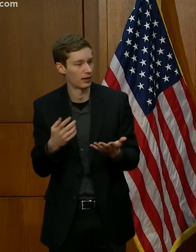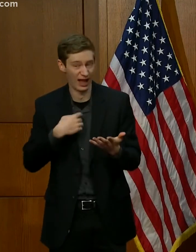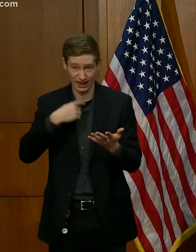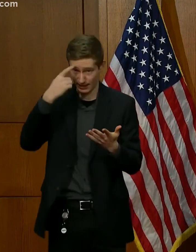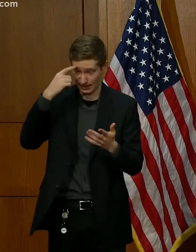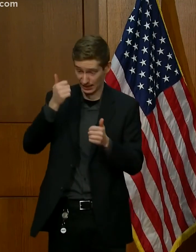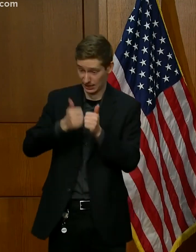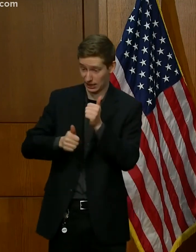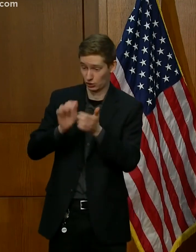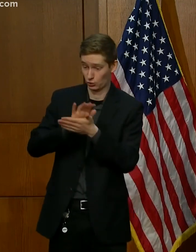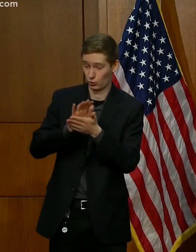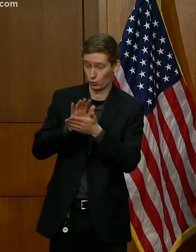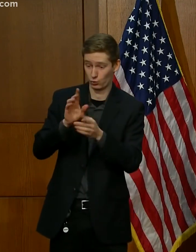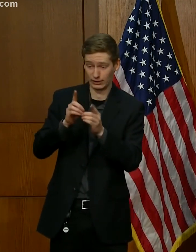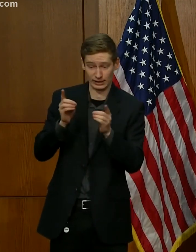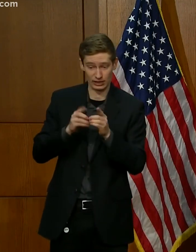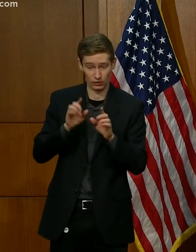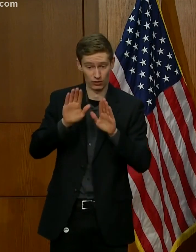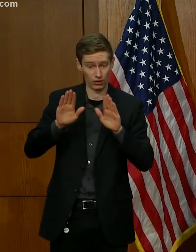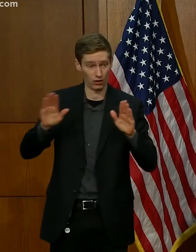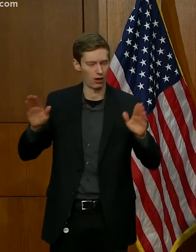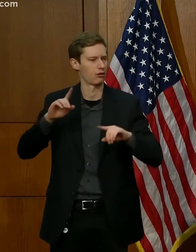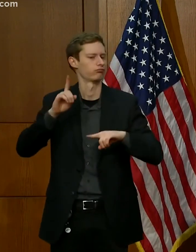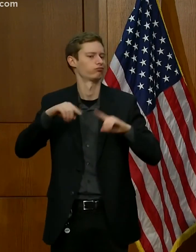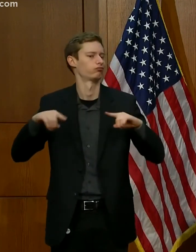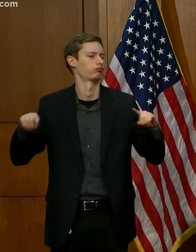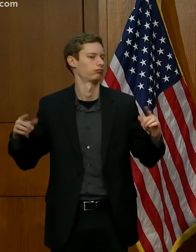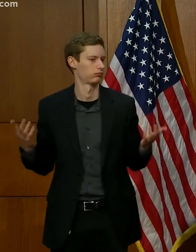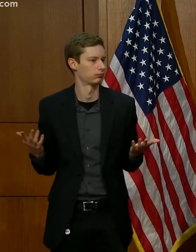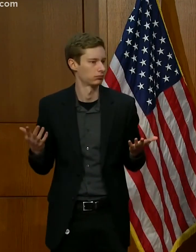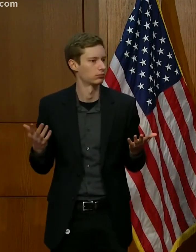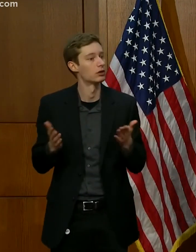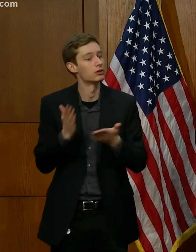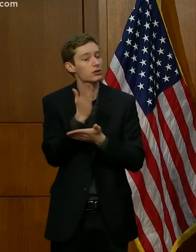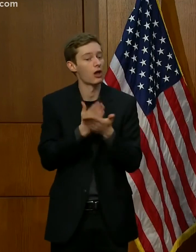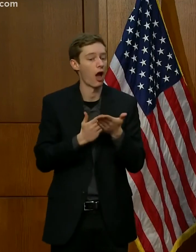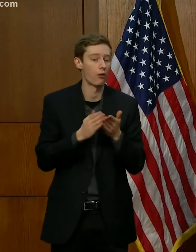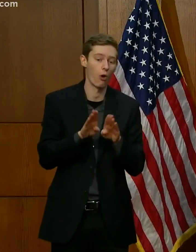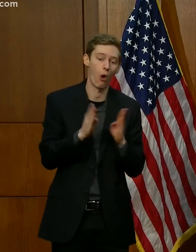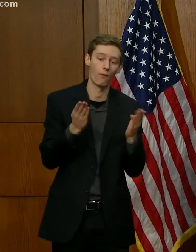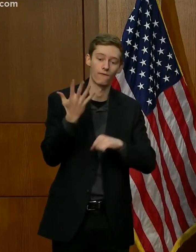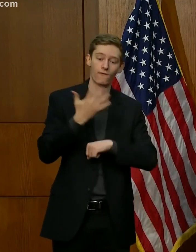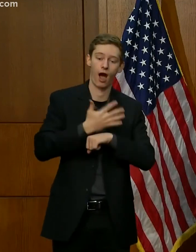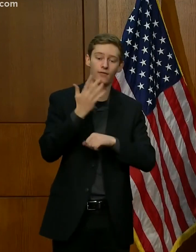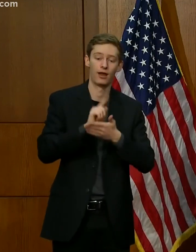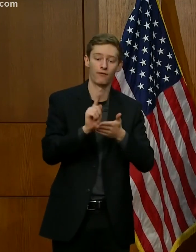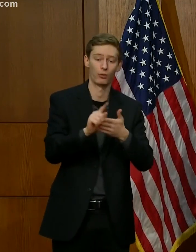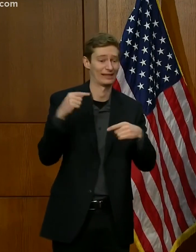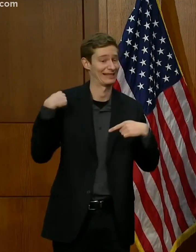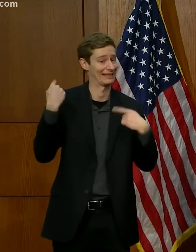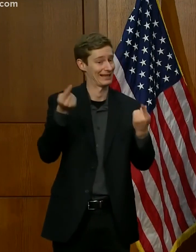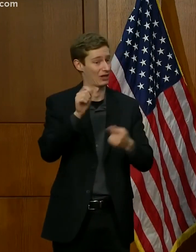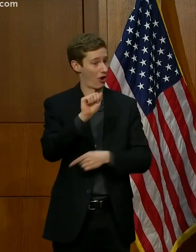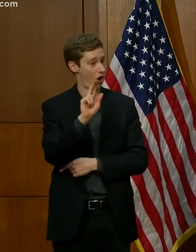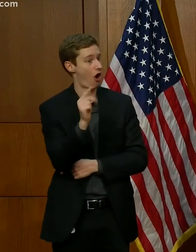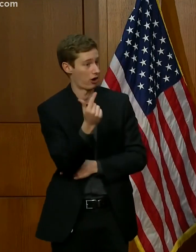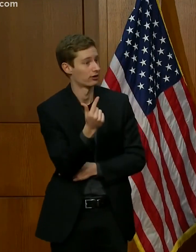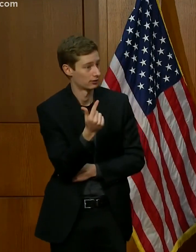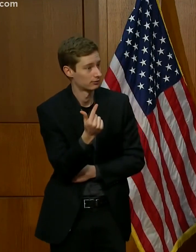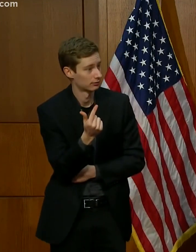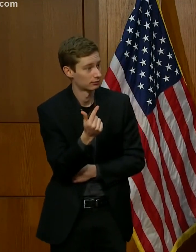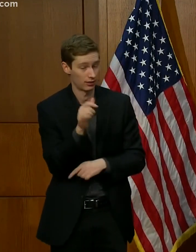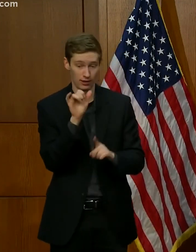district, in every school division. Some of our school divisions have been open 5 days a week since August. And what their students need to do in terms of extra